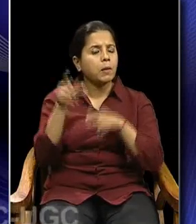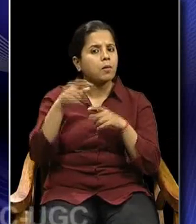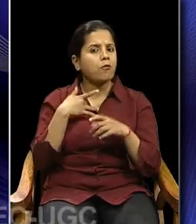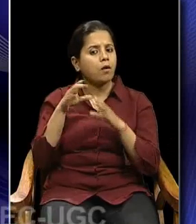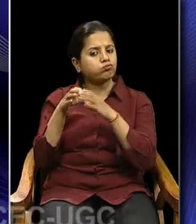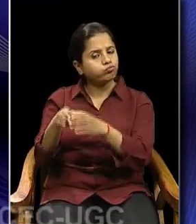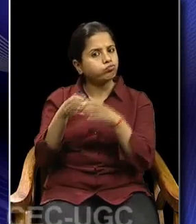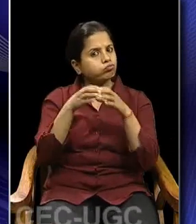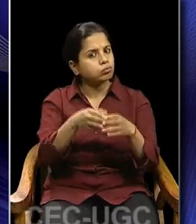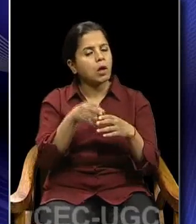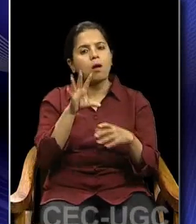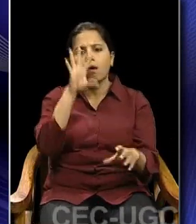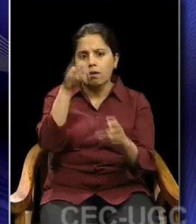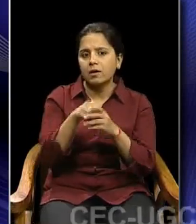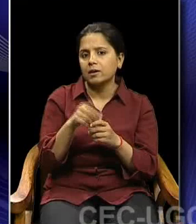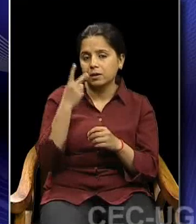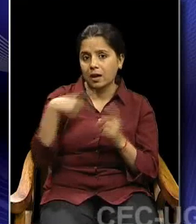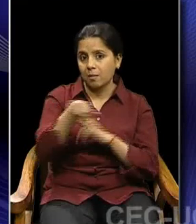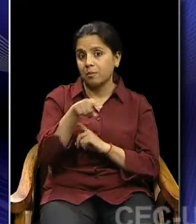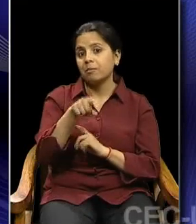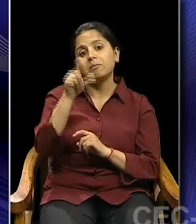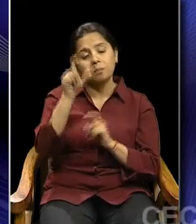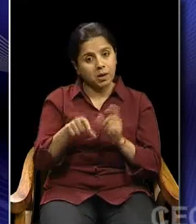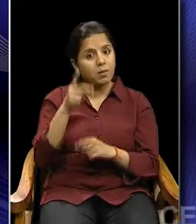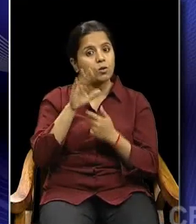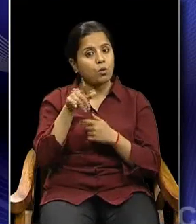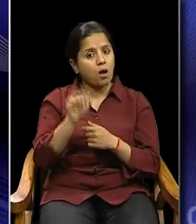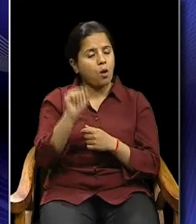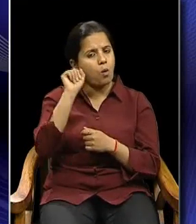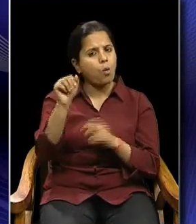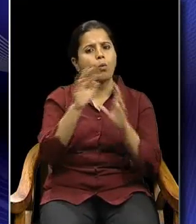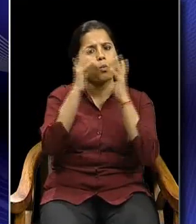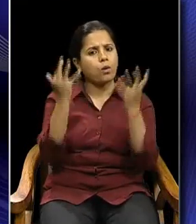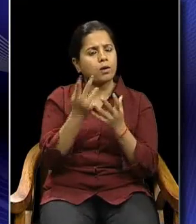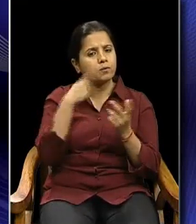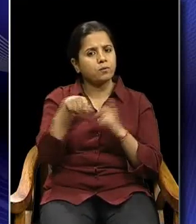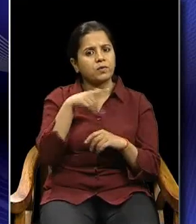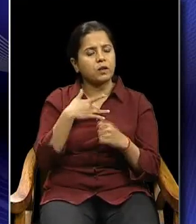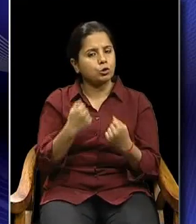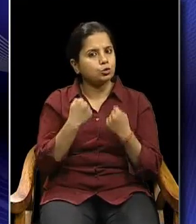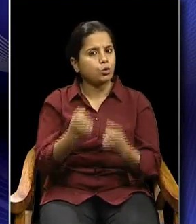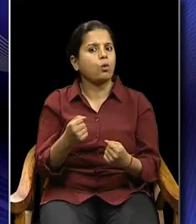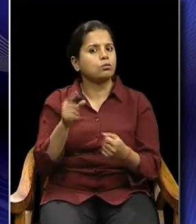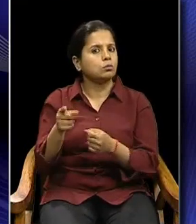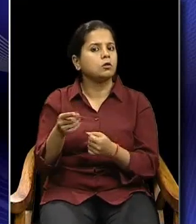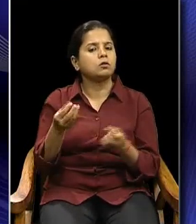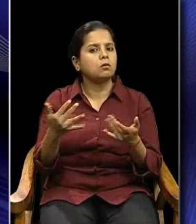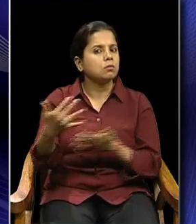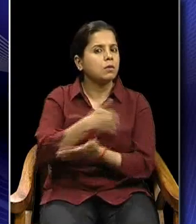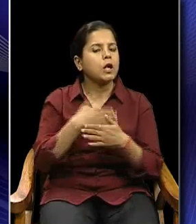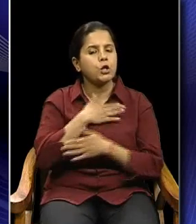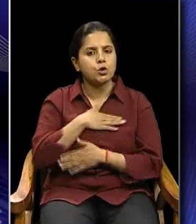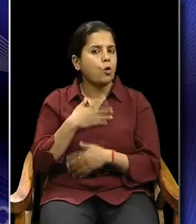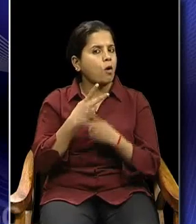in a way engaged in them, and they also were seen to be a very strong source of entertainment as